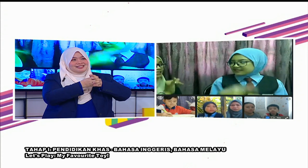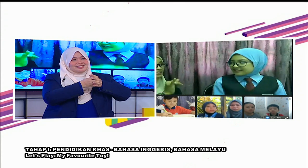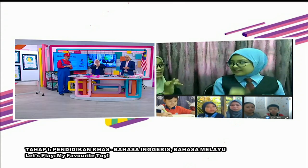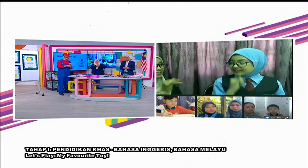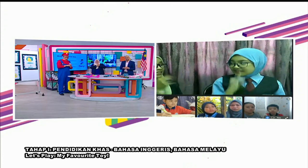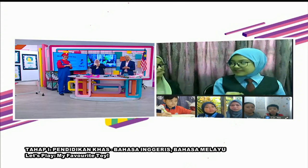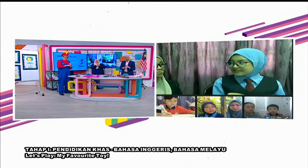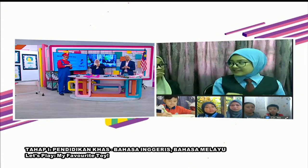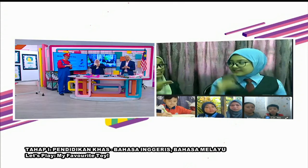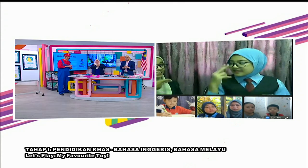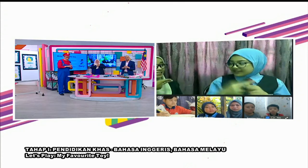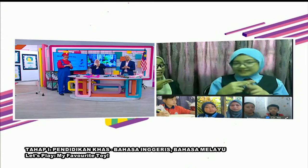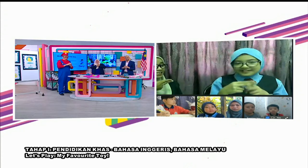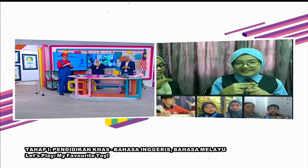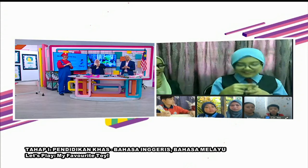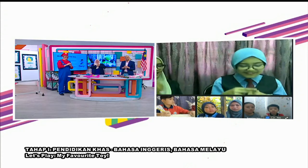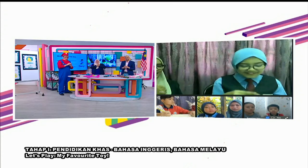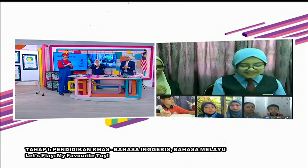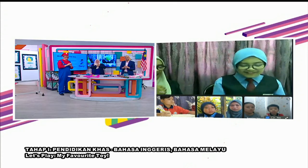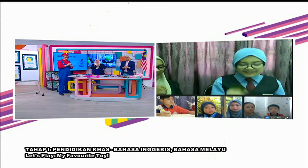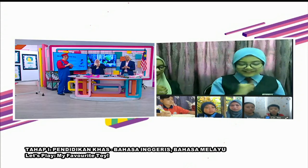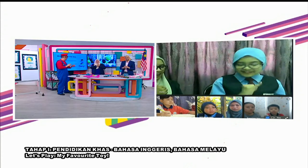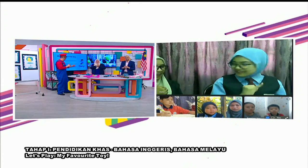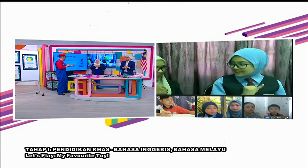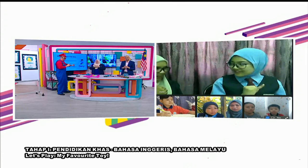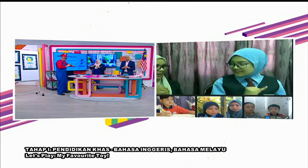Name is